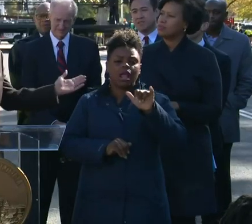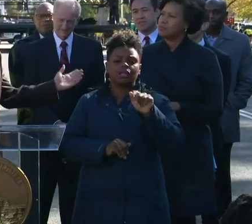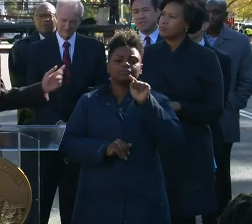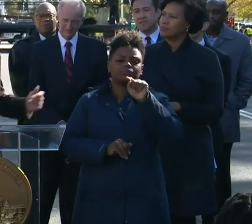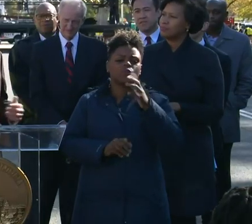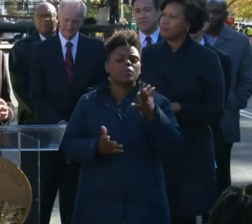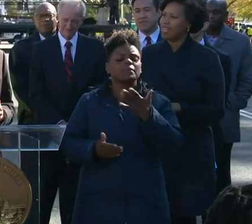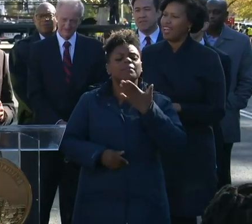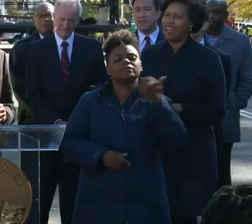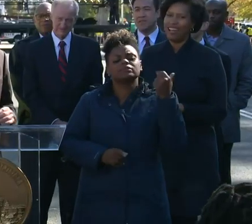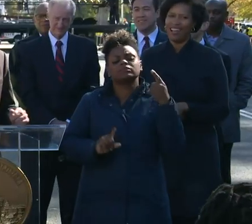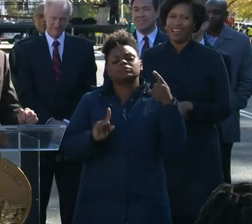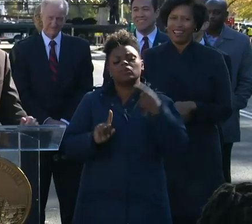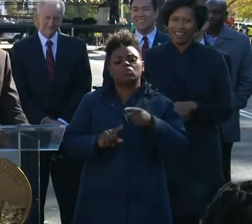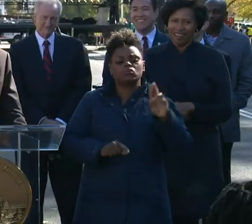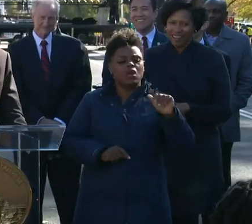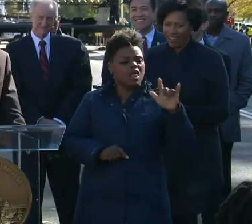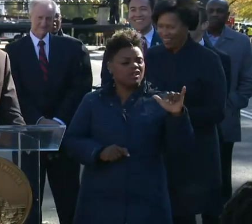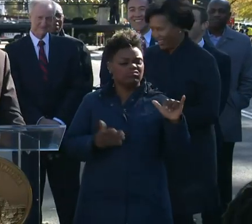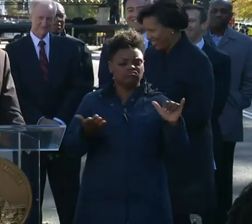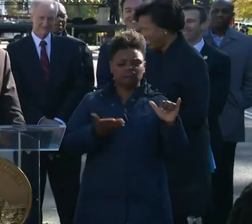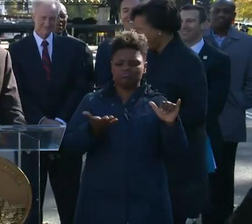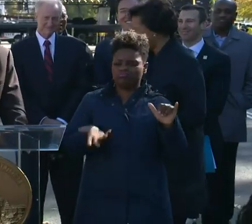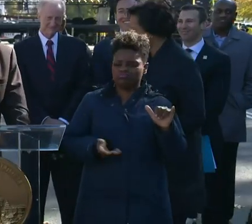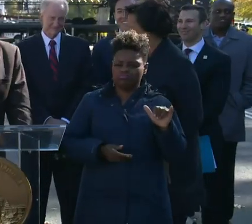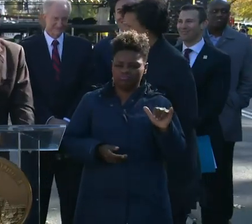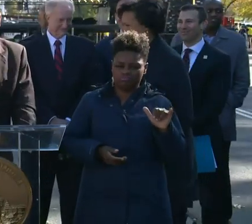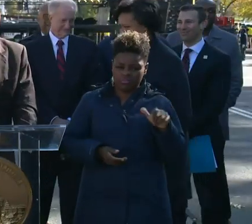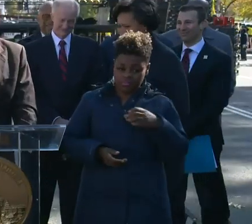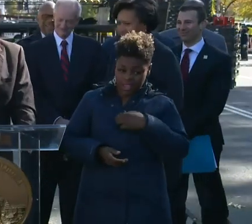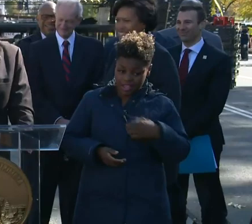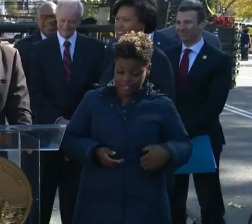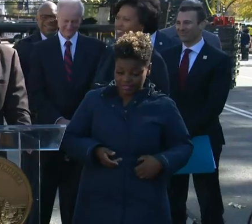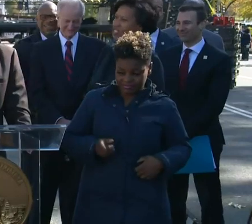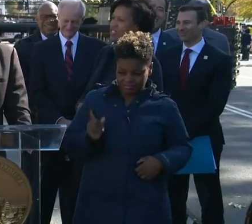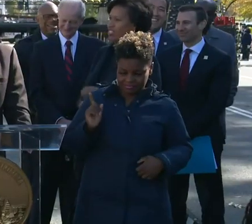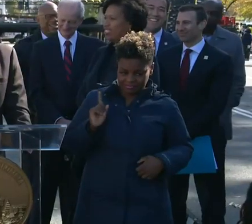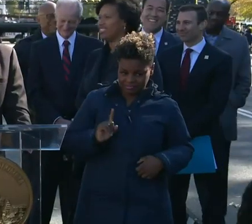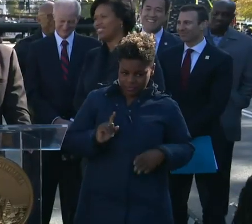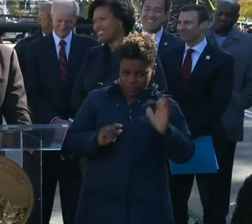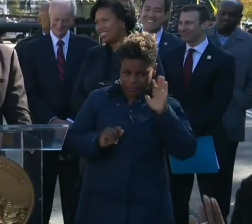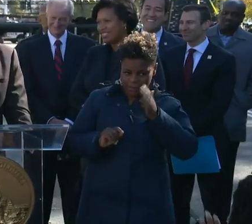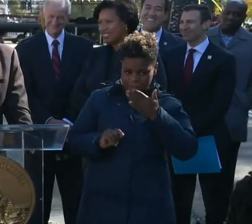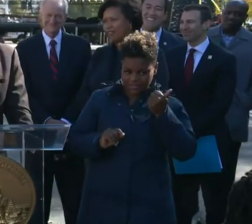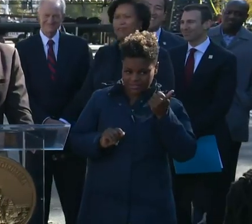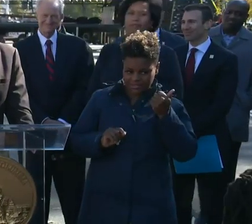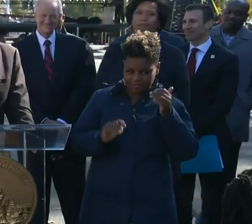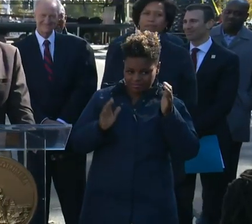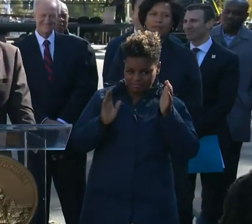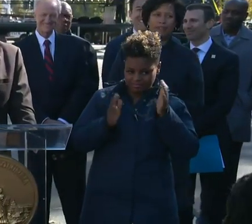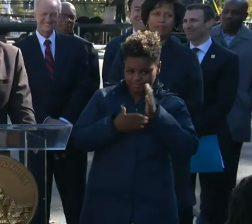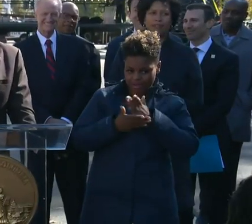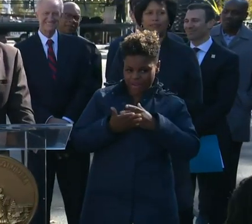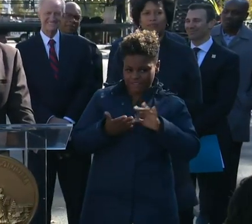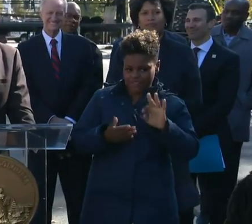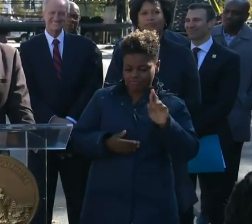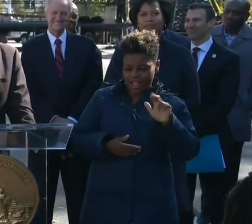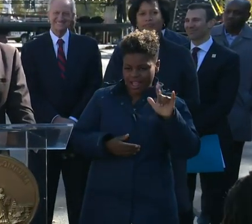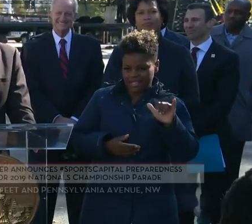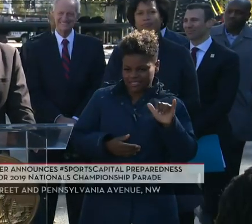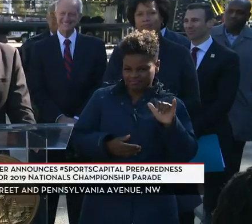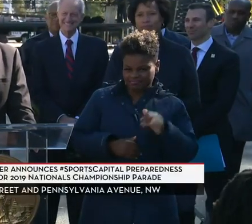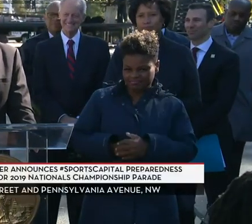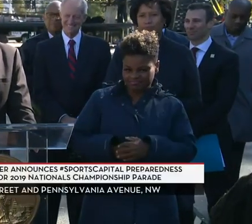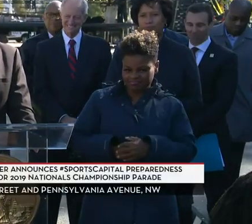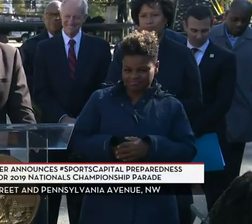high points? The mayor's remarks will be the high points, among other things. We'll have some players talking, as well as our general manager